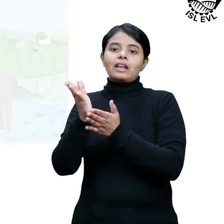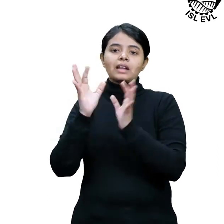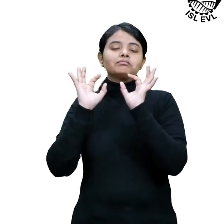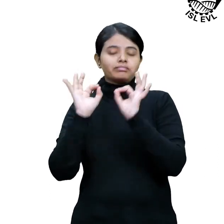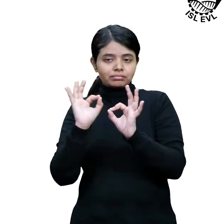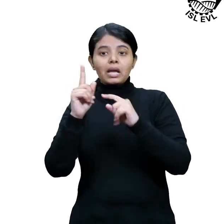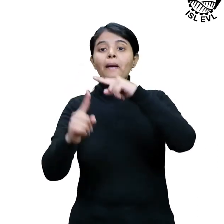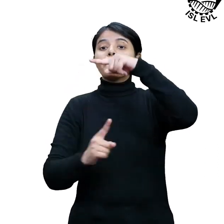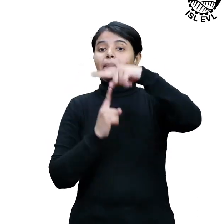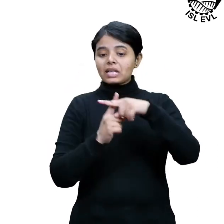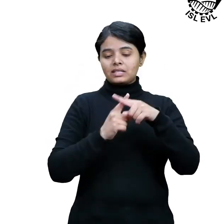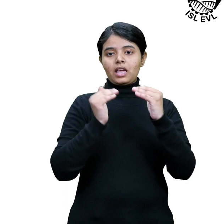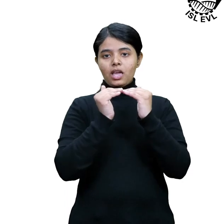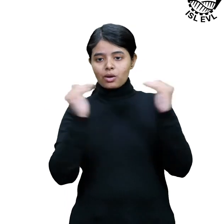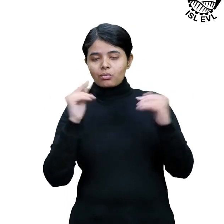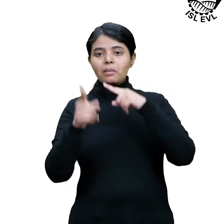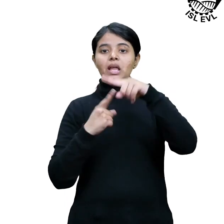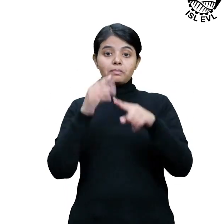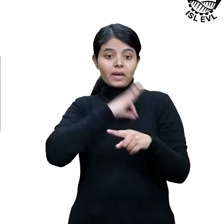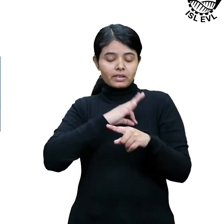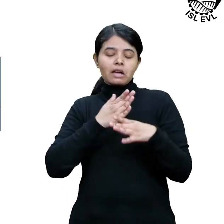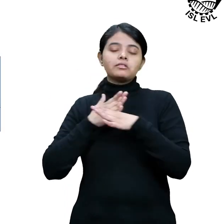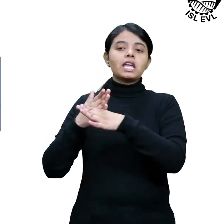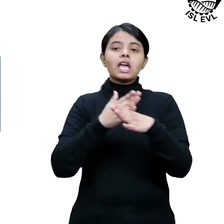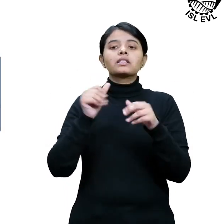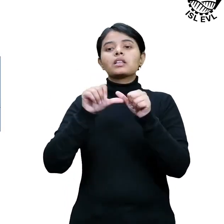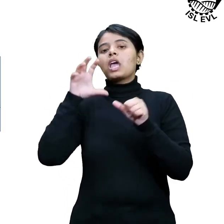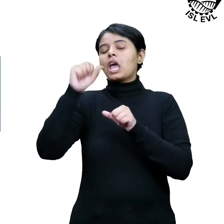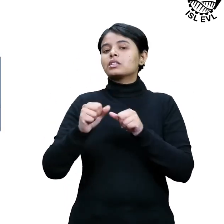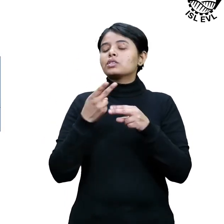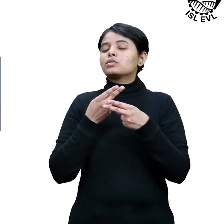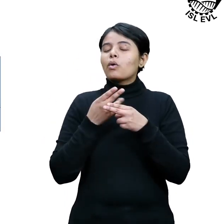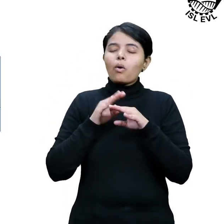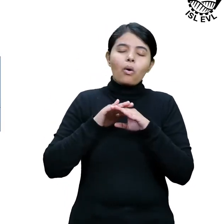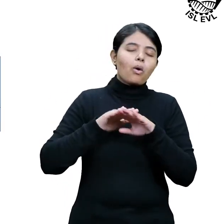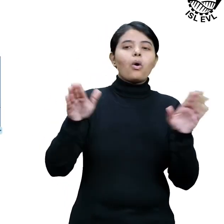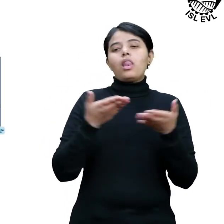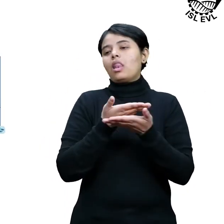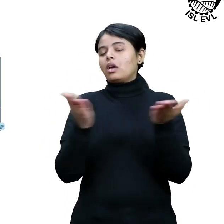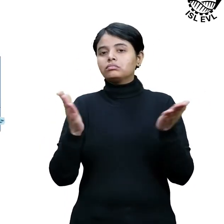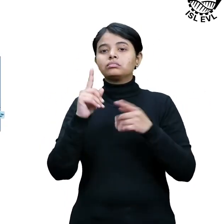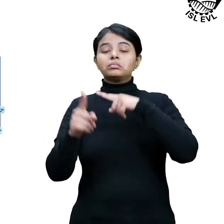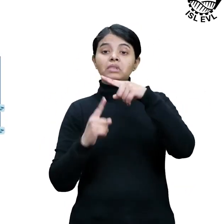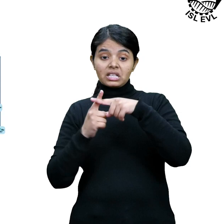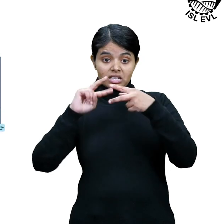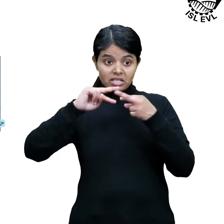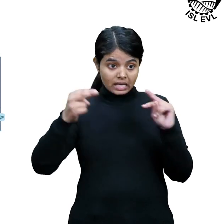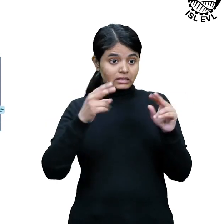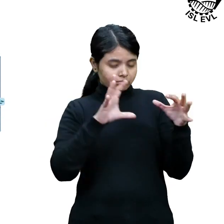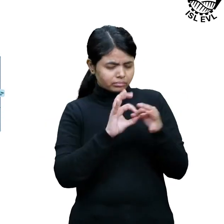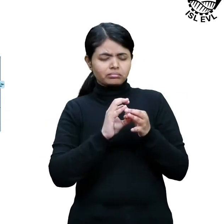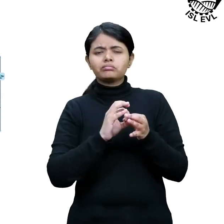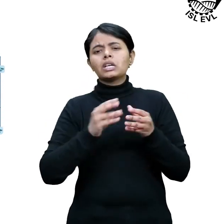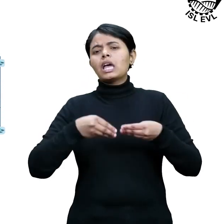It also introduced the principle of fair and equitable benefit sharing for access to and use of